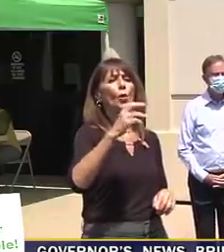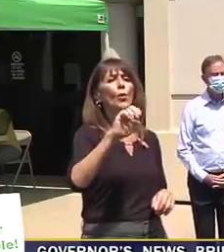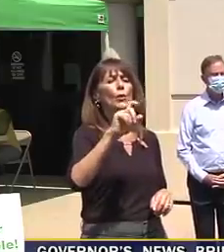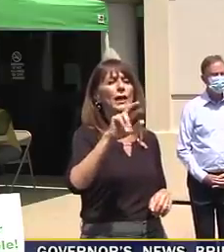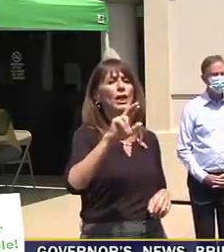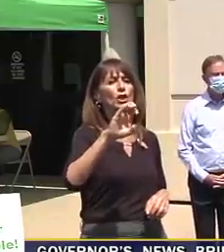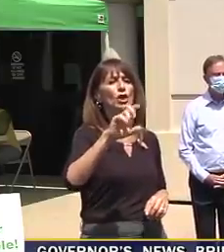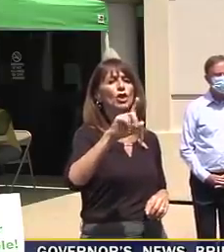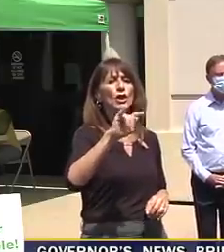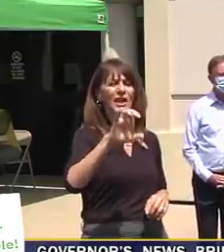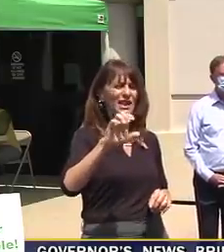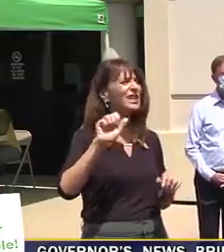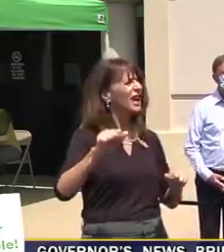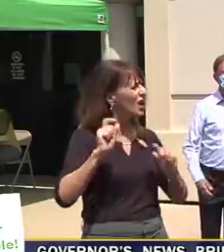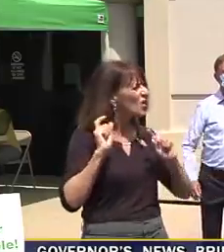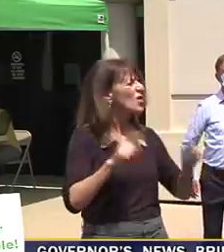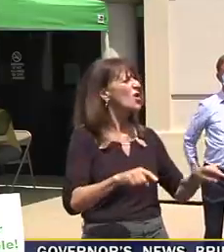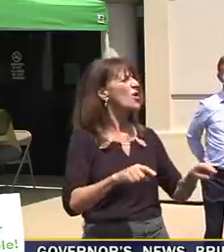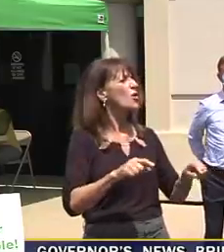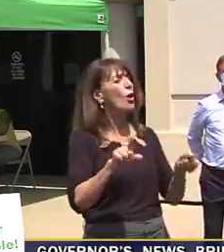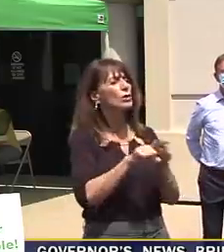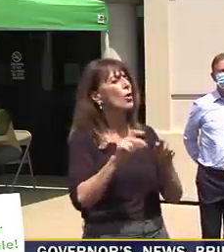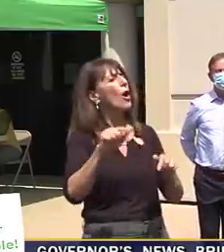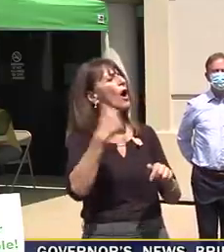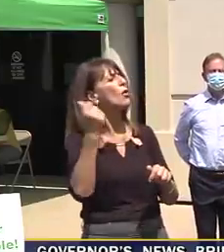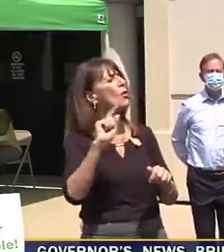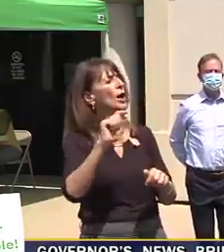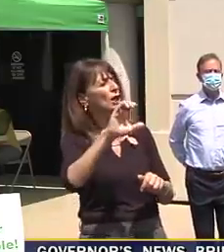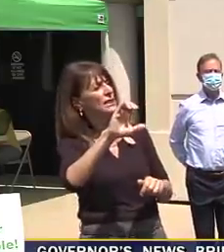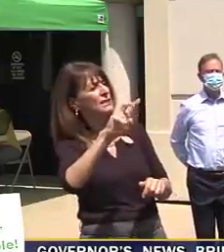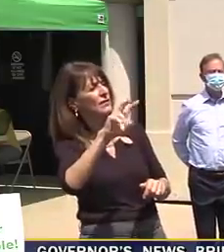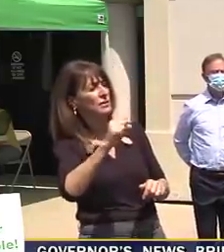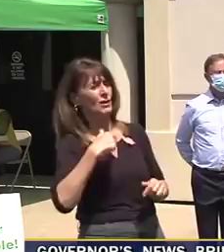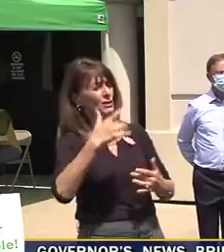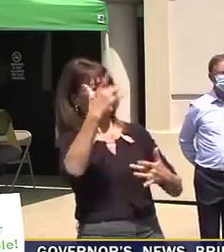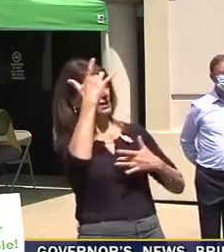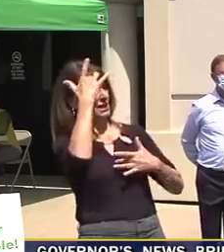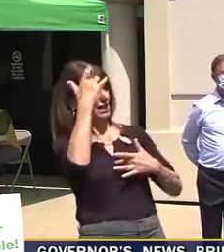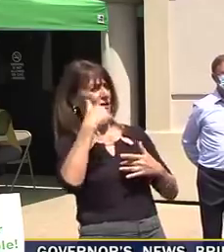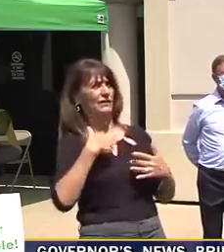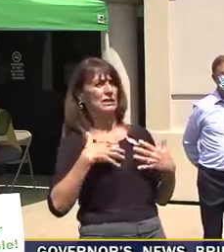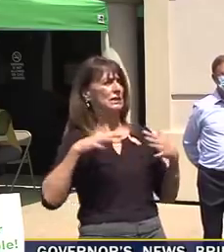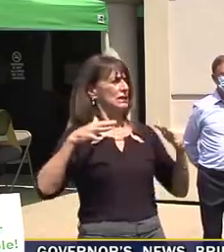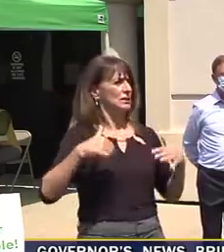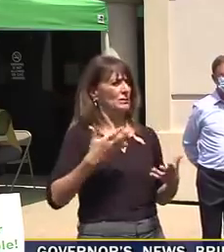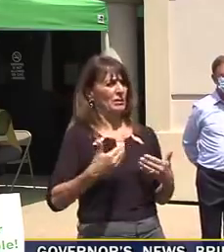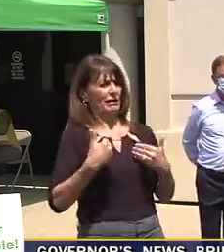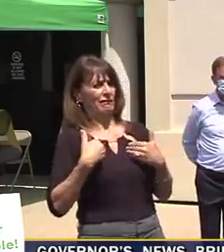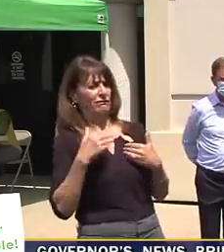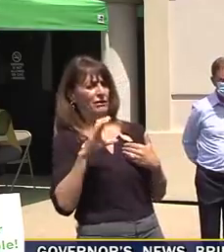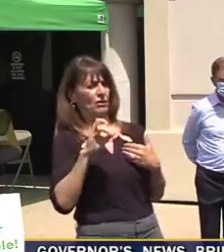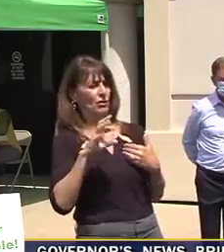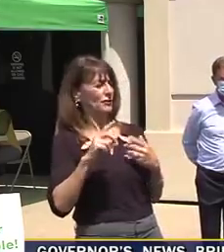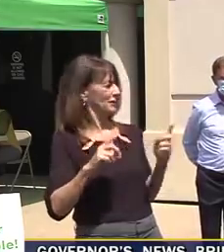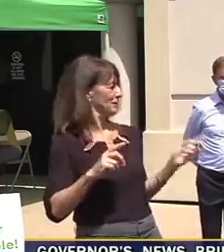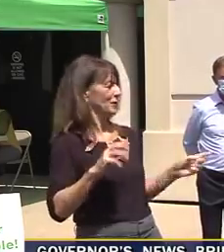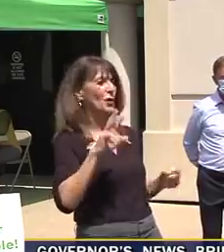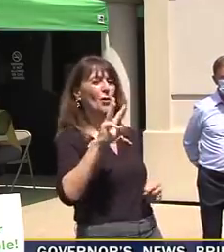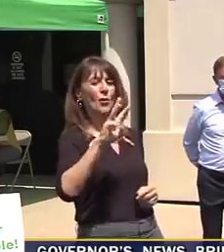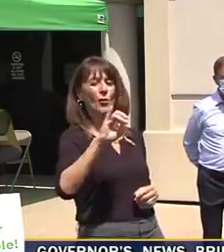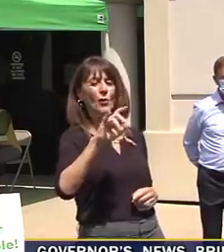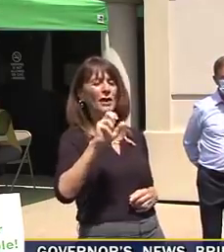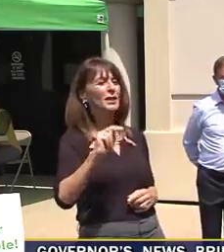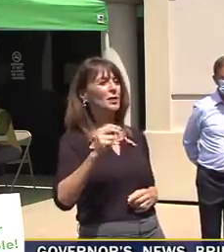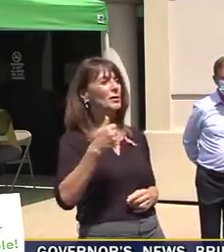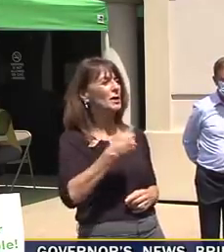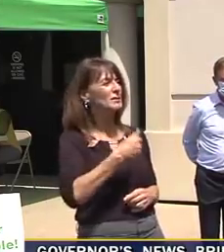does some testing, as do the CVS. If you have symptoms or you're concerned, you should get tested. William III here got tested. He